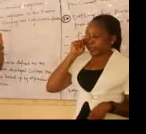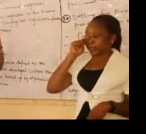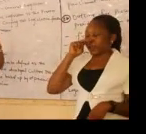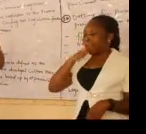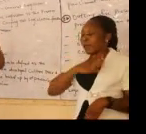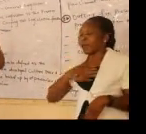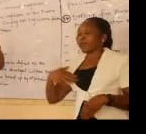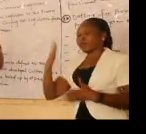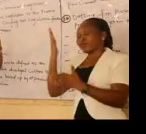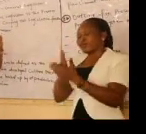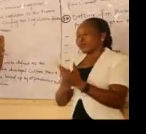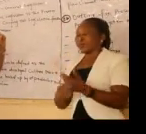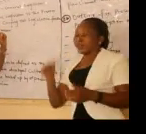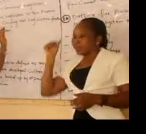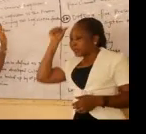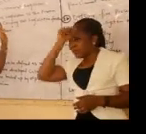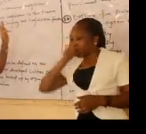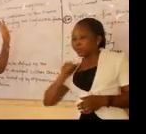Gambia,